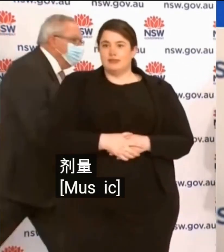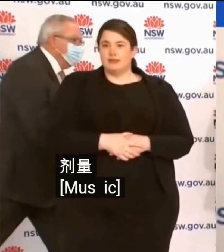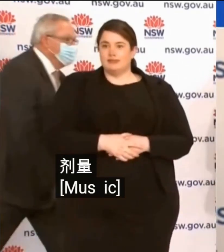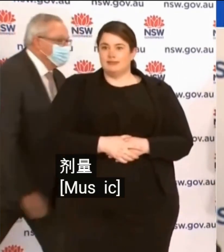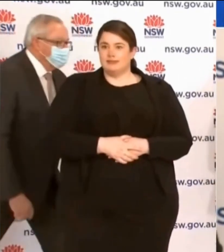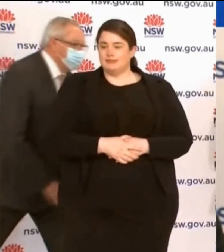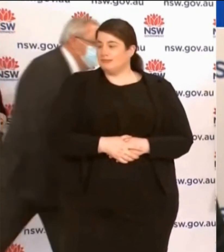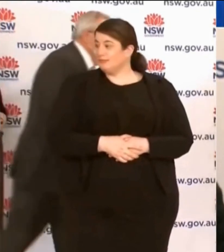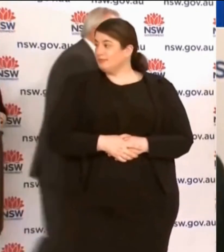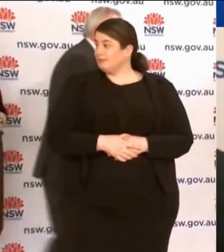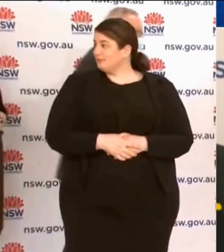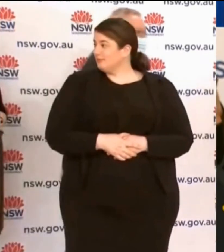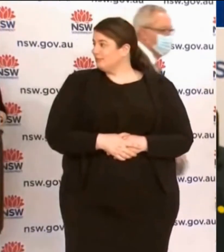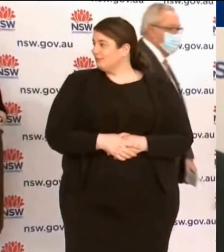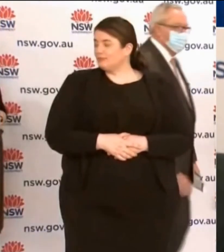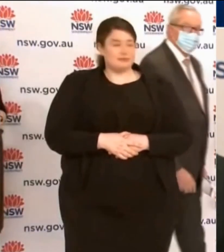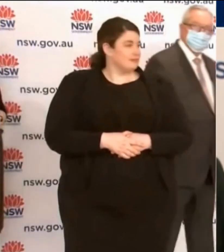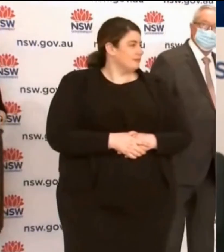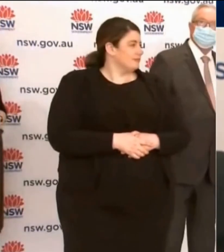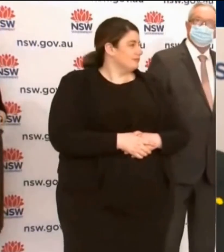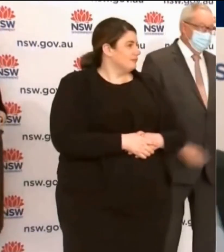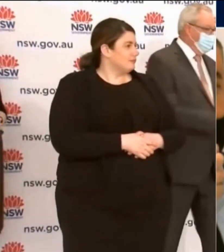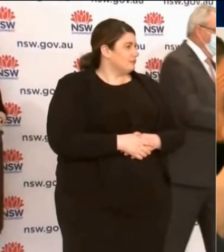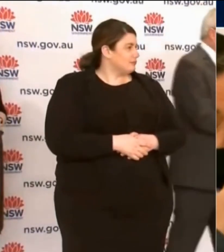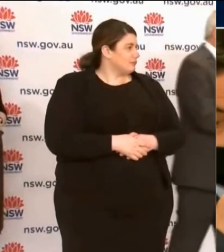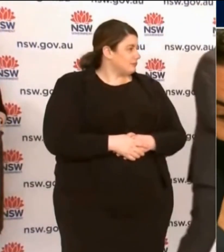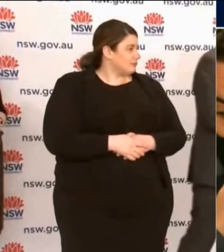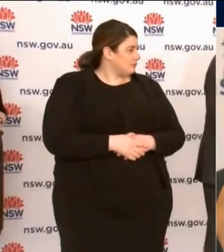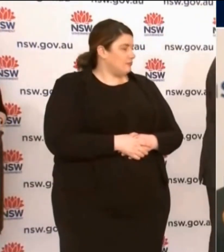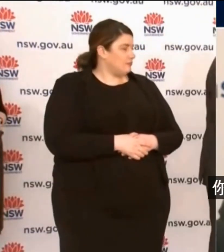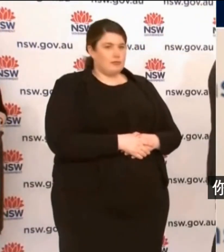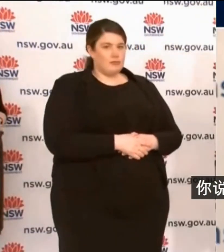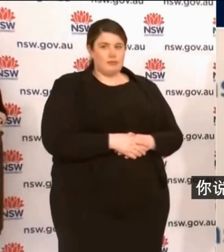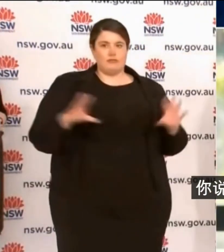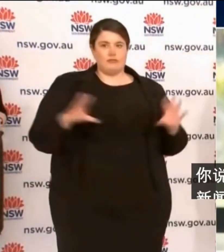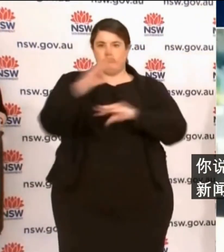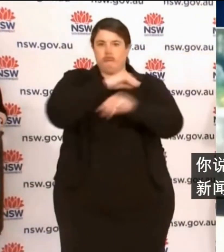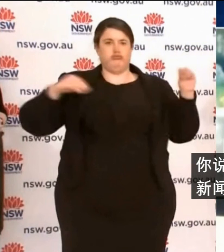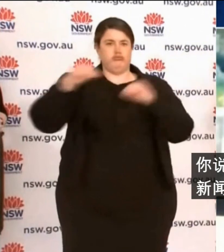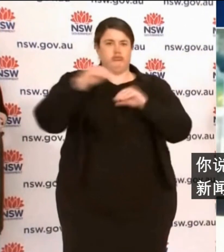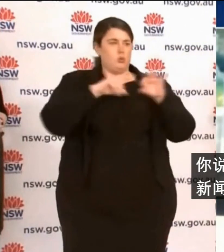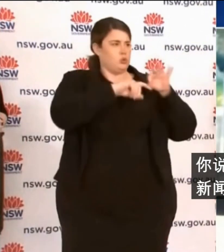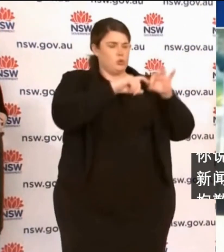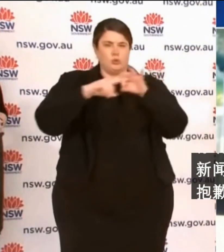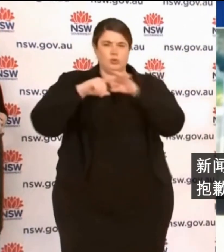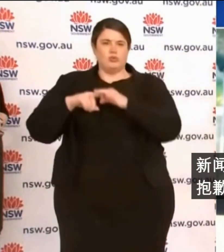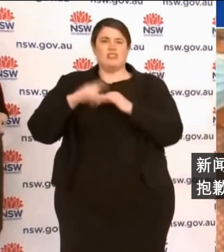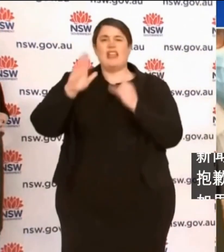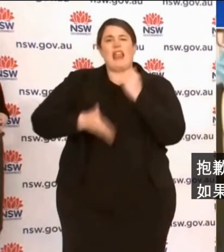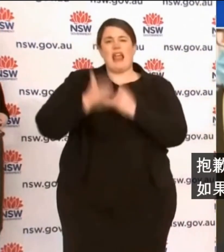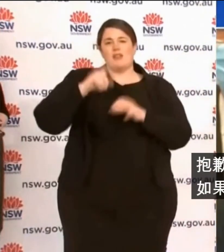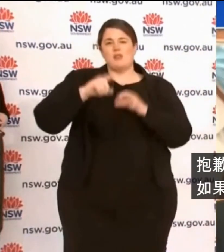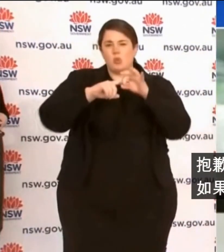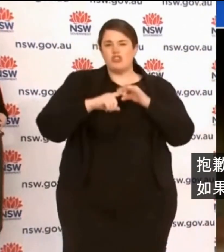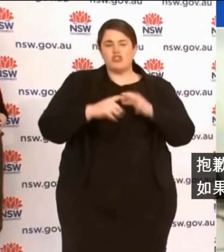One last Deputy question. Premier, you said last questions, yeah. Deputy Premier, you said you wanted to give regional New Sorry. You